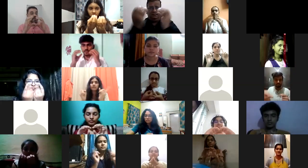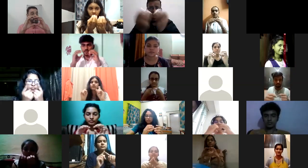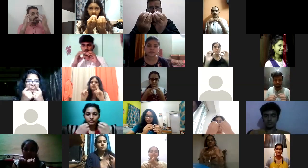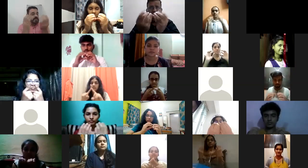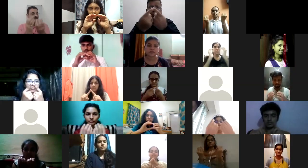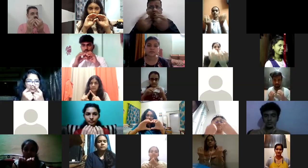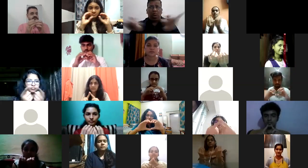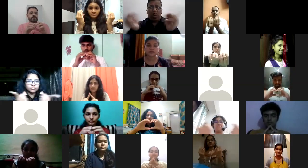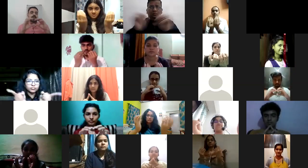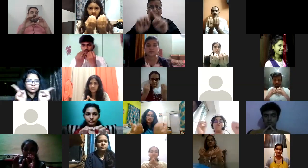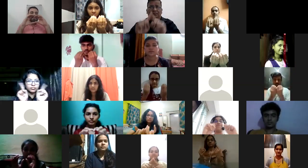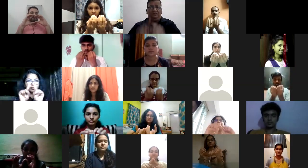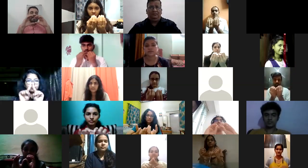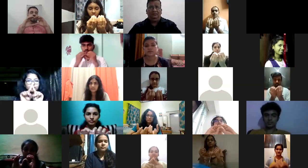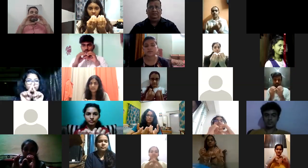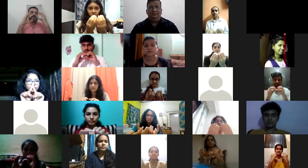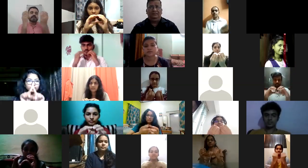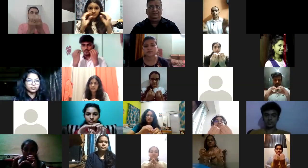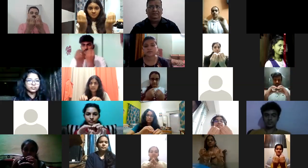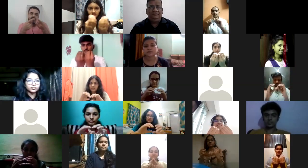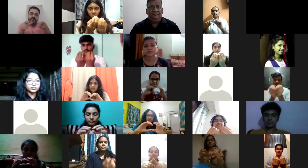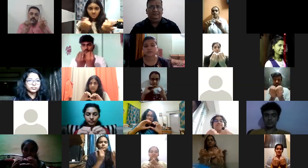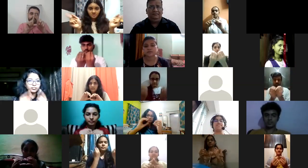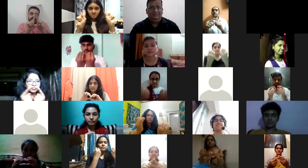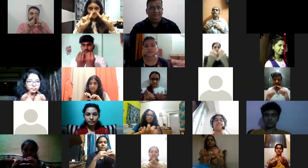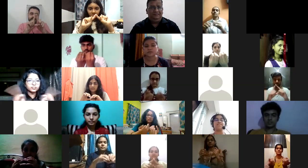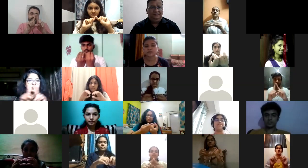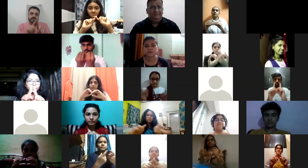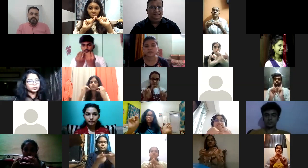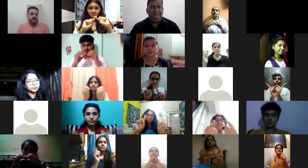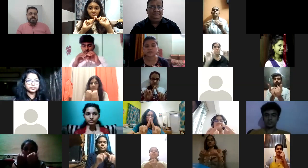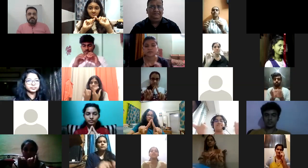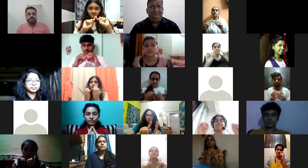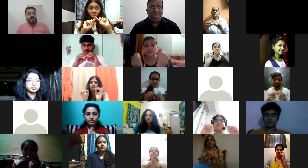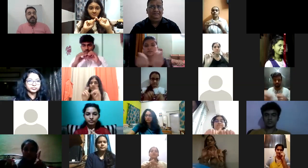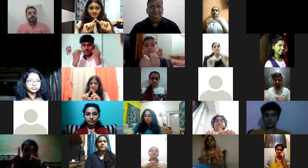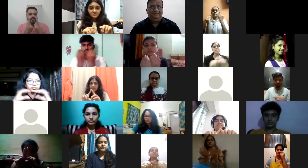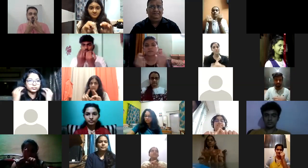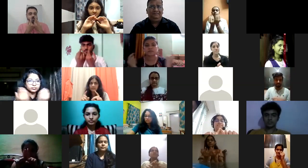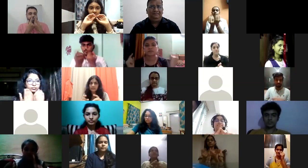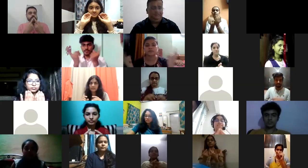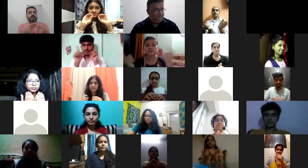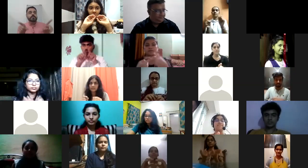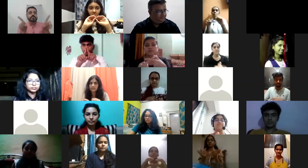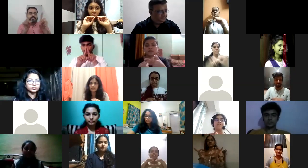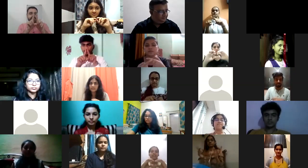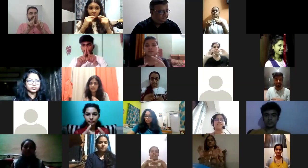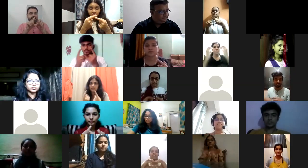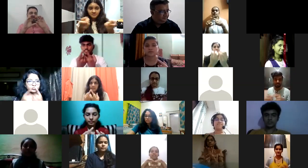to the class? No, where are you? I'm in the class room. So where are you? If you want to say only room, this is a room and